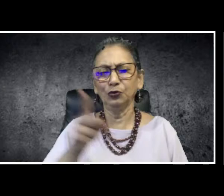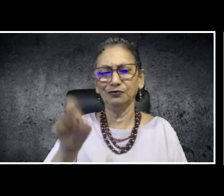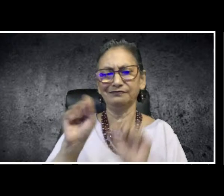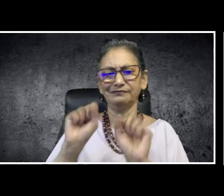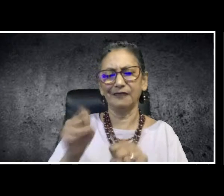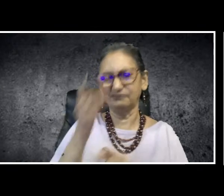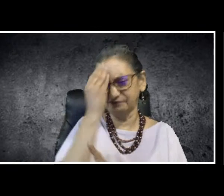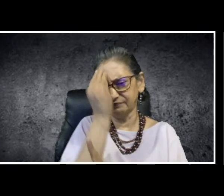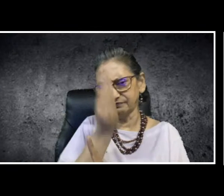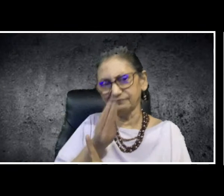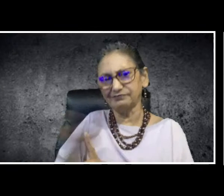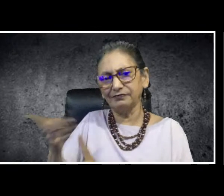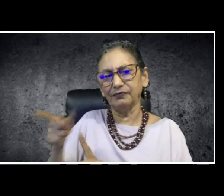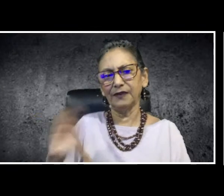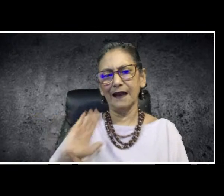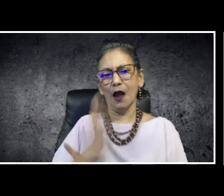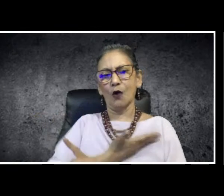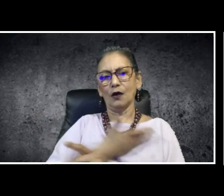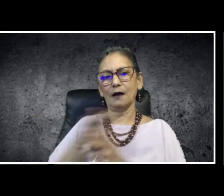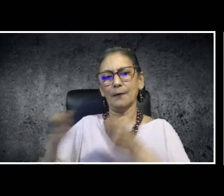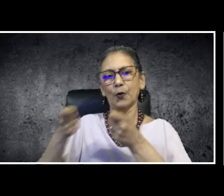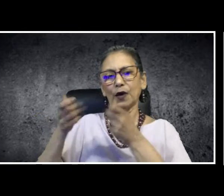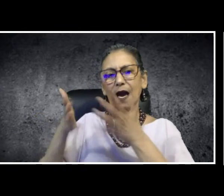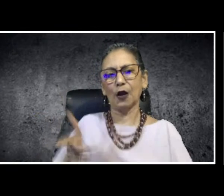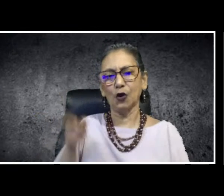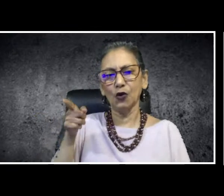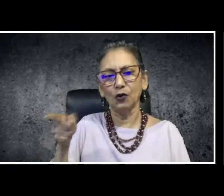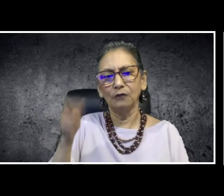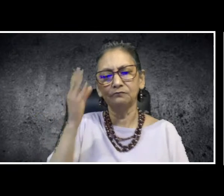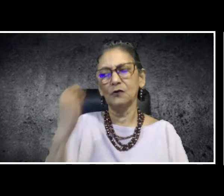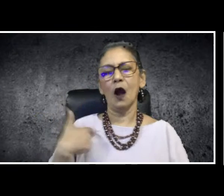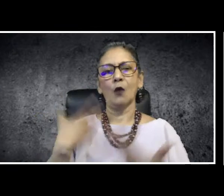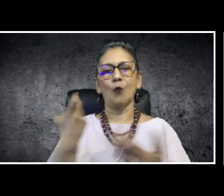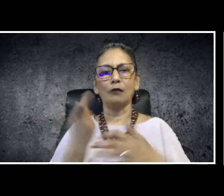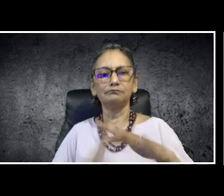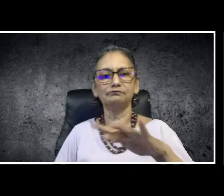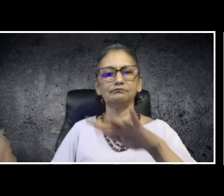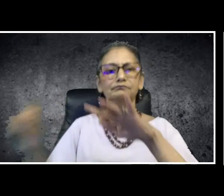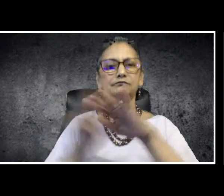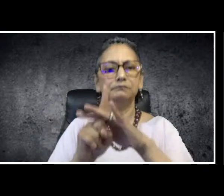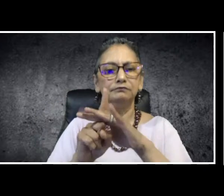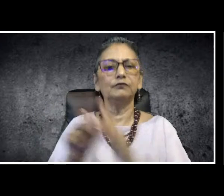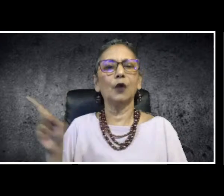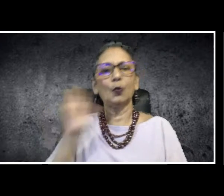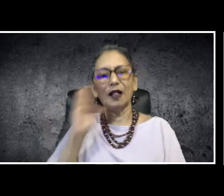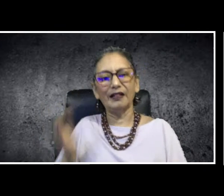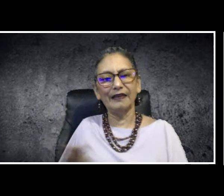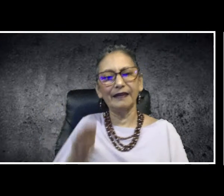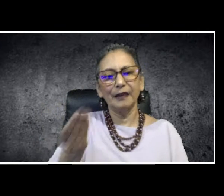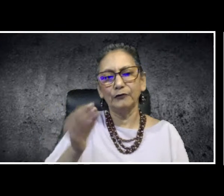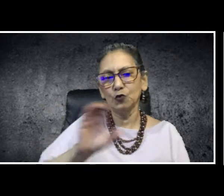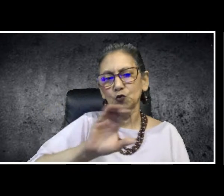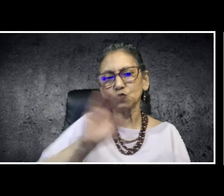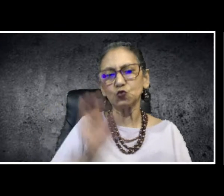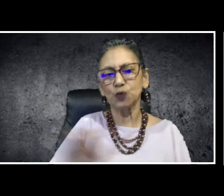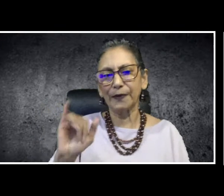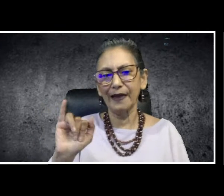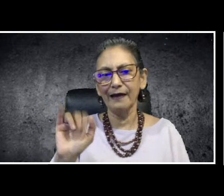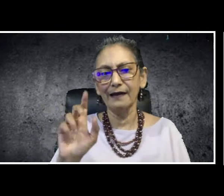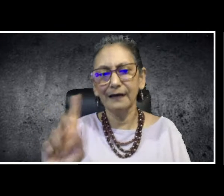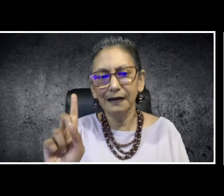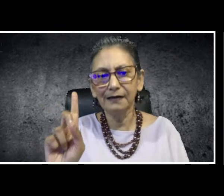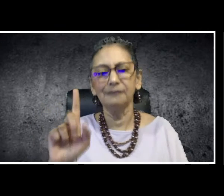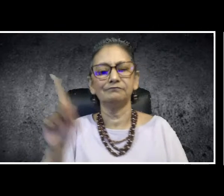appear on screen and ask your question directly to Julie. Please inform our moderators if that is your preference, and